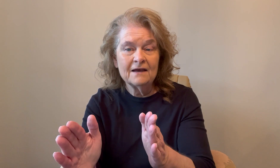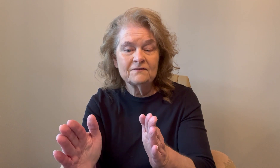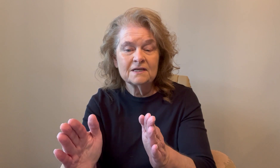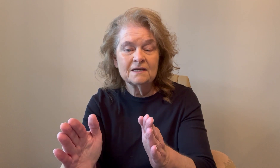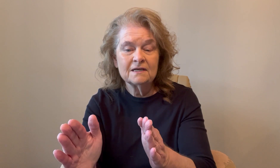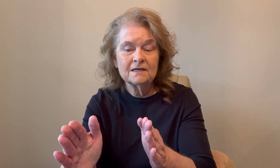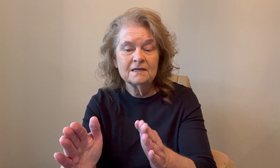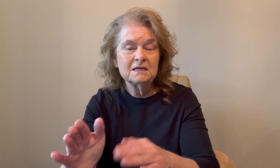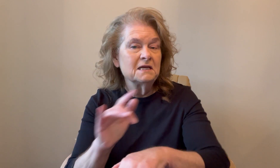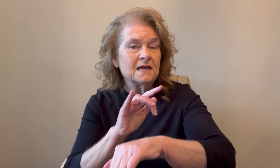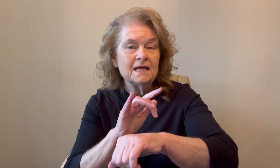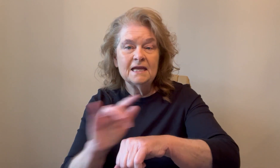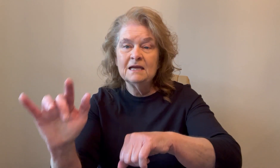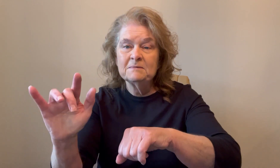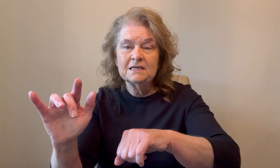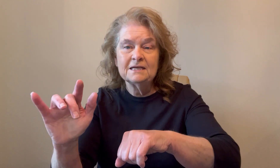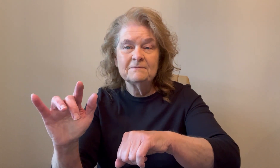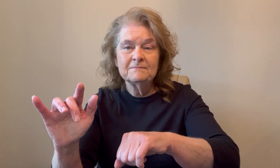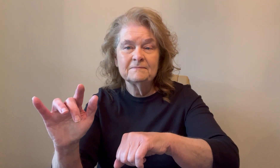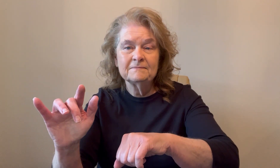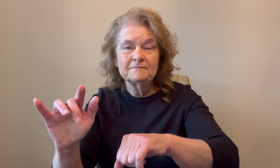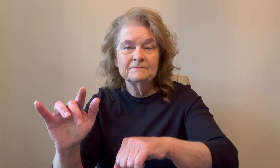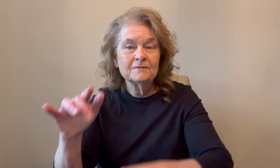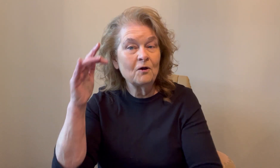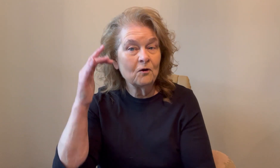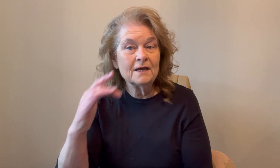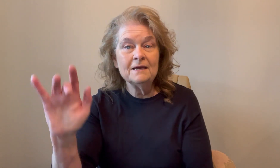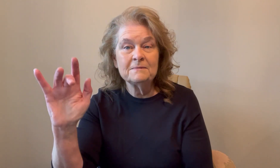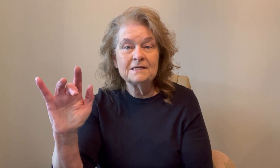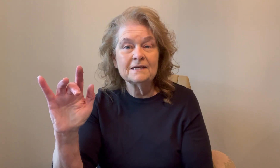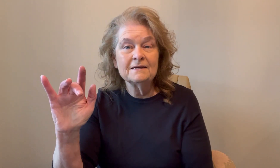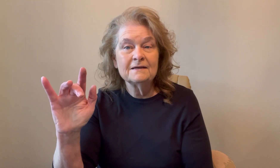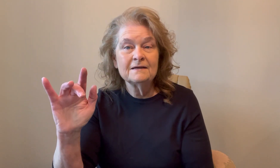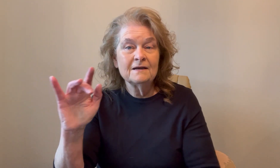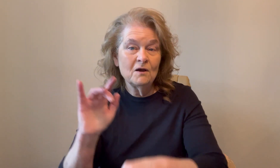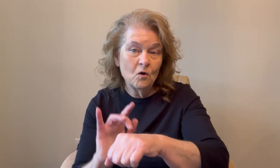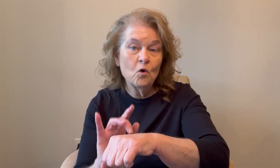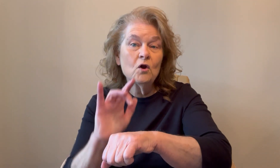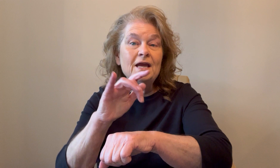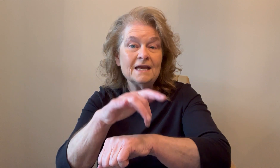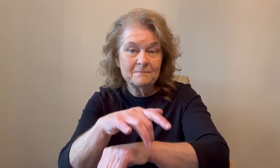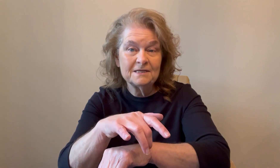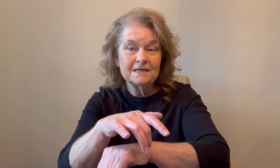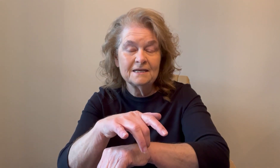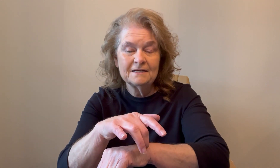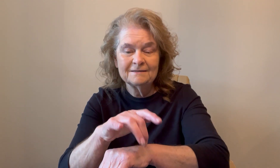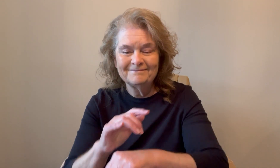left empty, or empty, or empty.